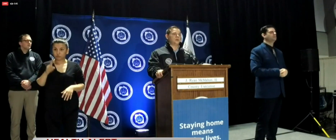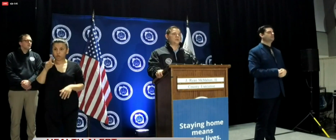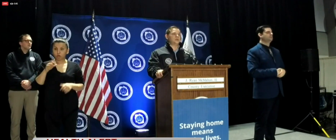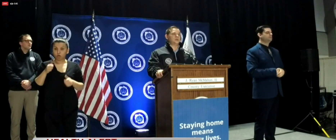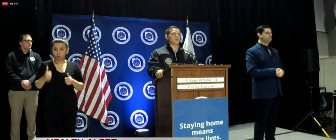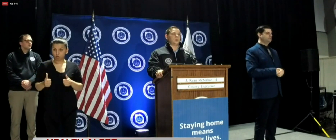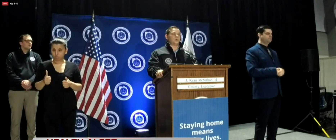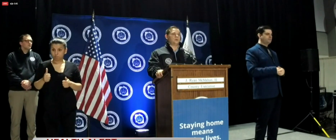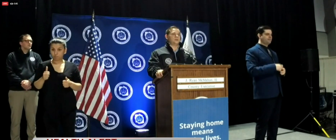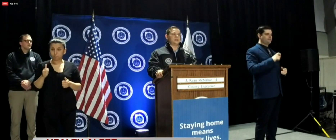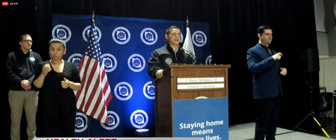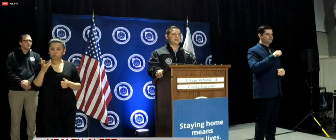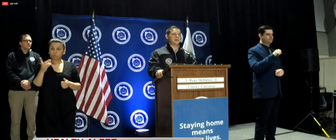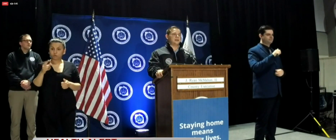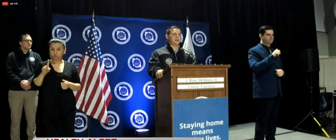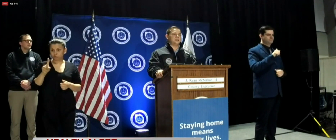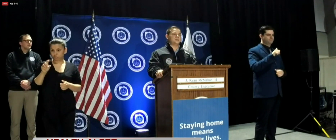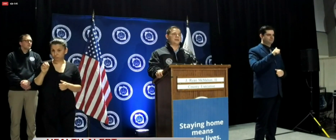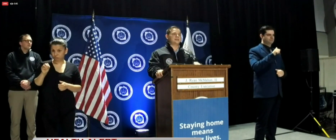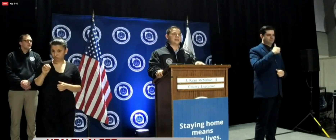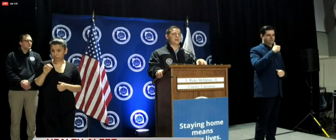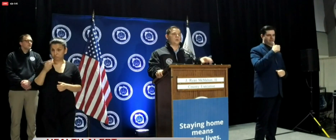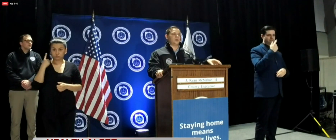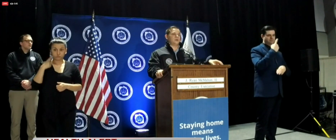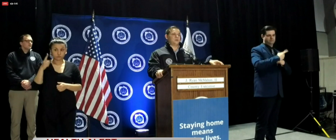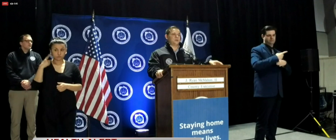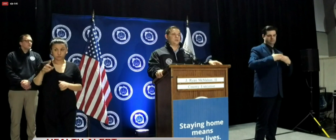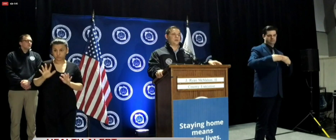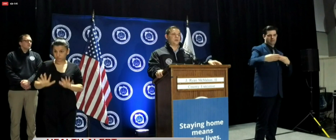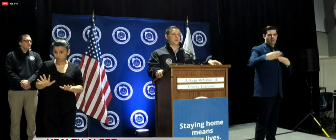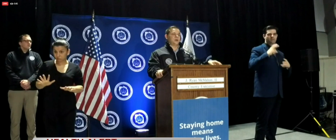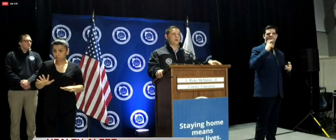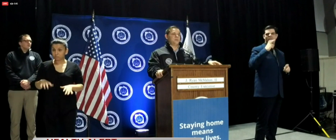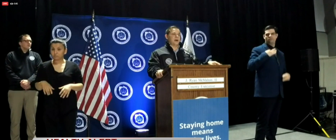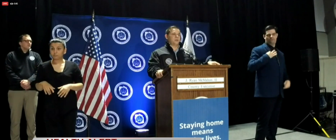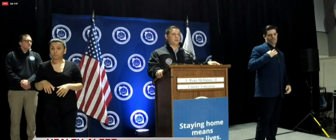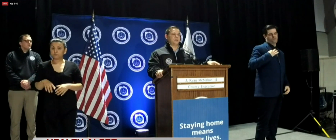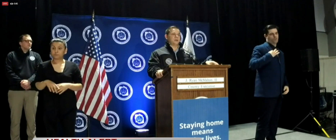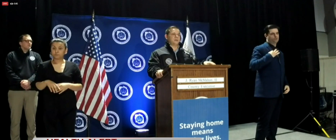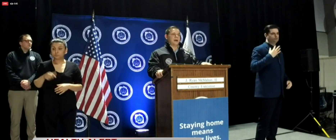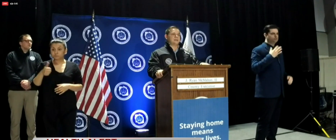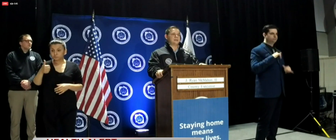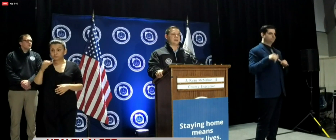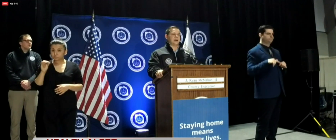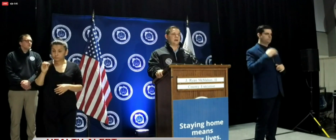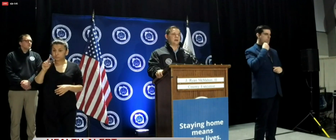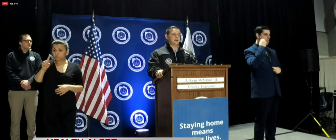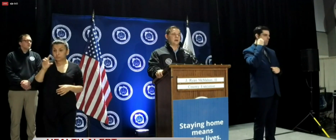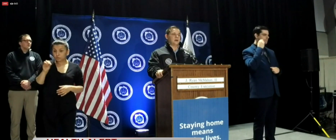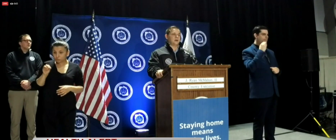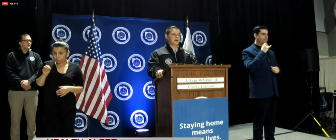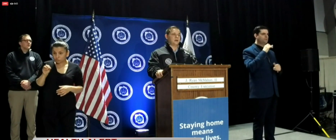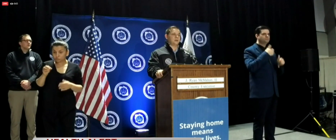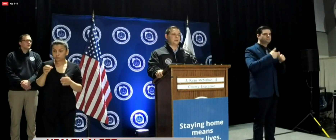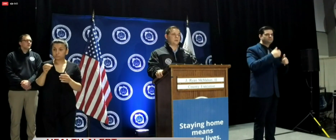What we do over these next 10 days by staying away from each other, by really minimizing our